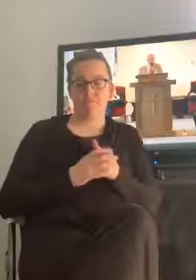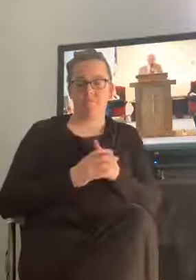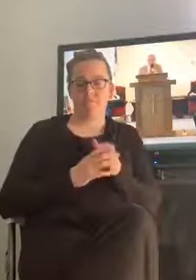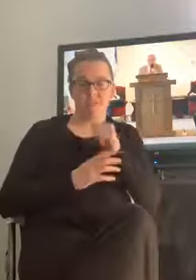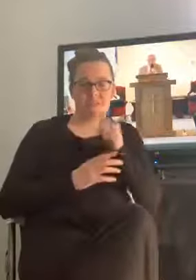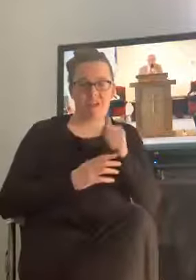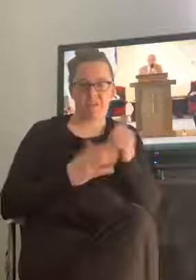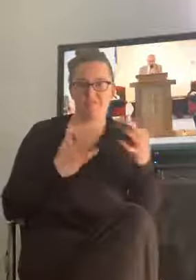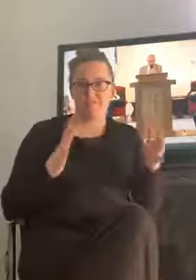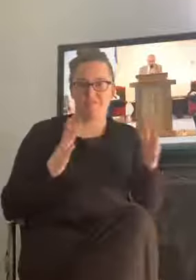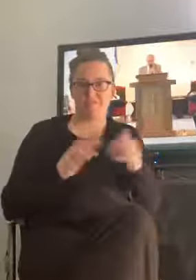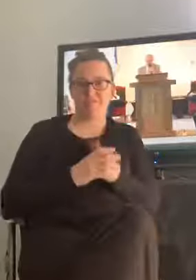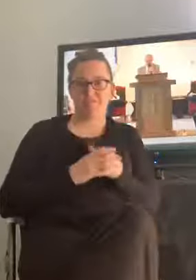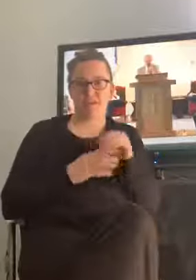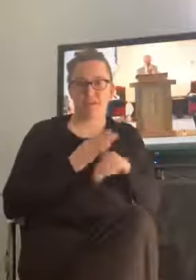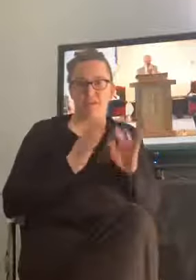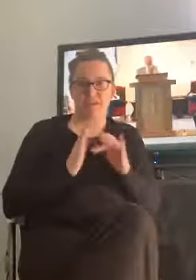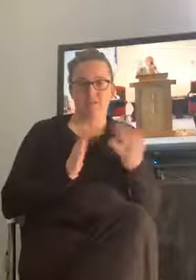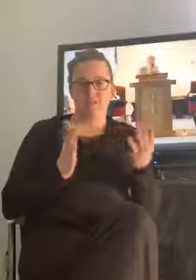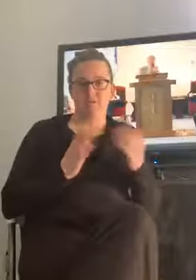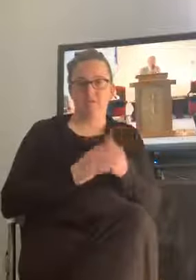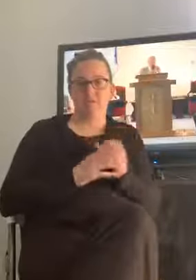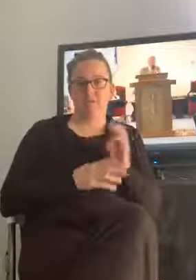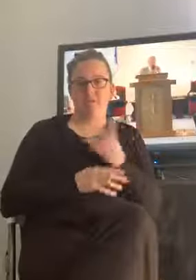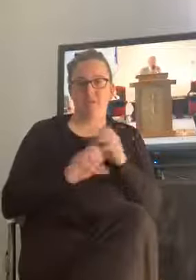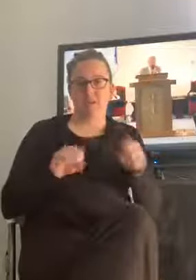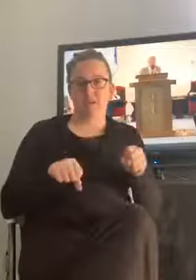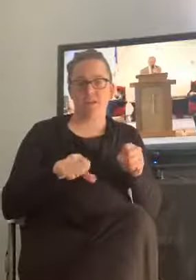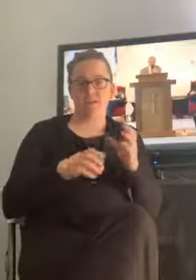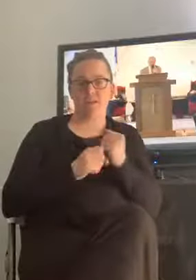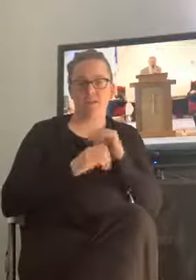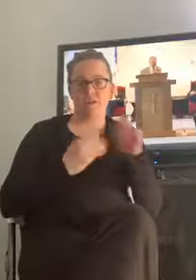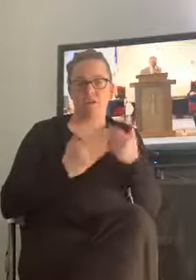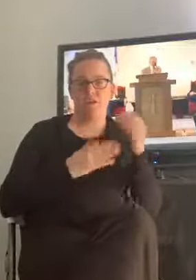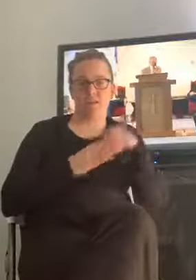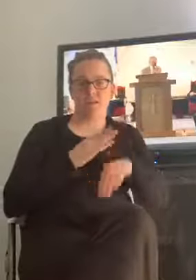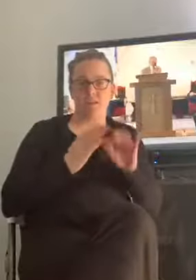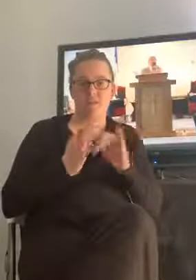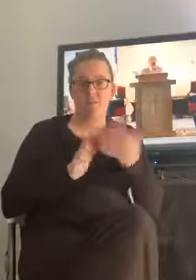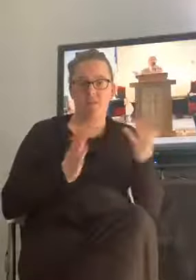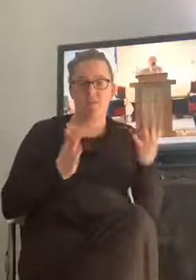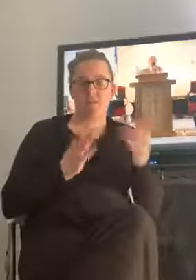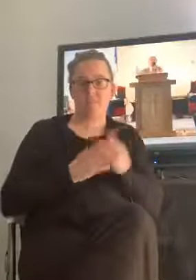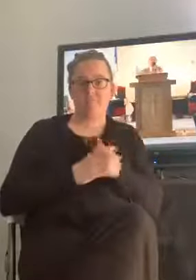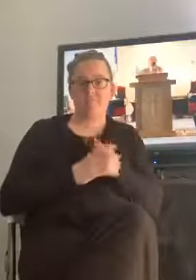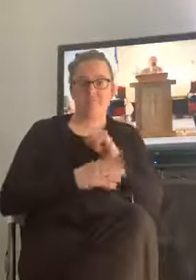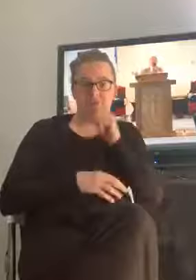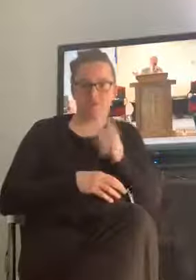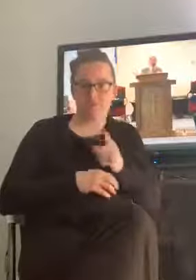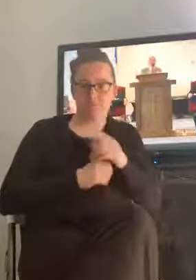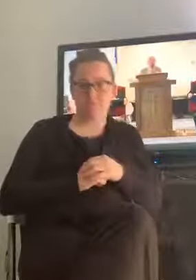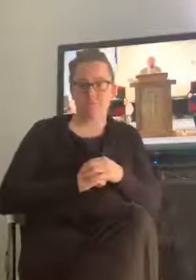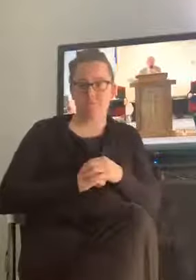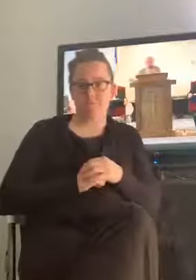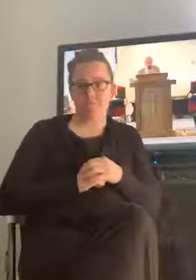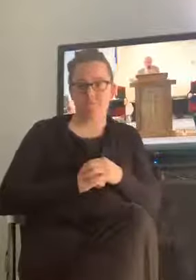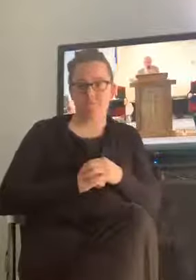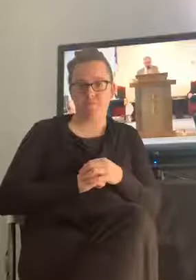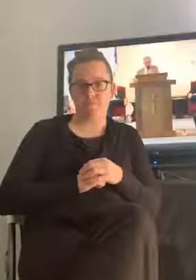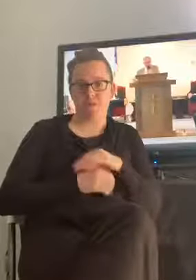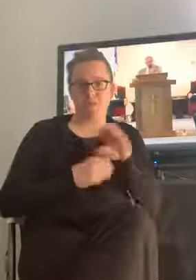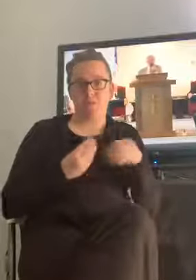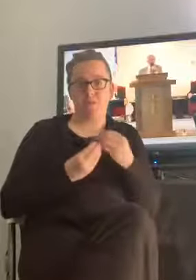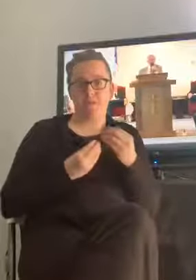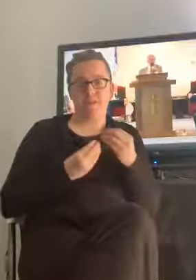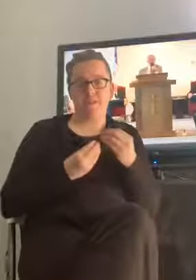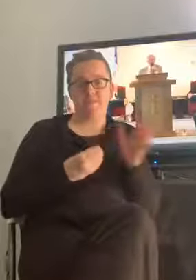has stated to us, we can take it to the bank. Amen. Even when it seems like there's no way possible for